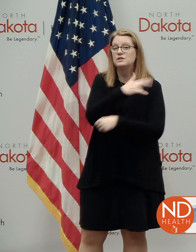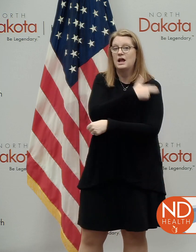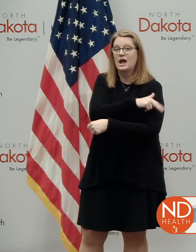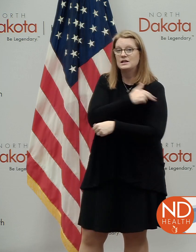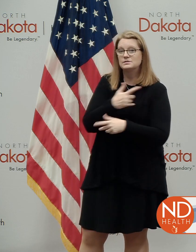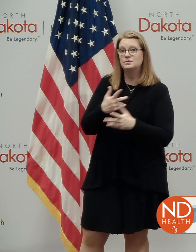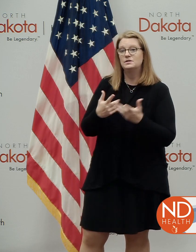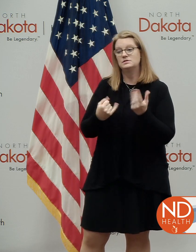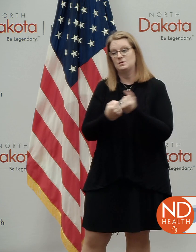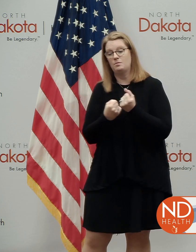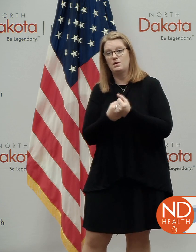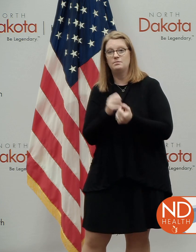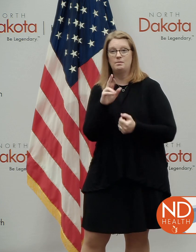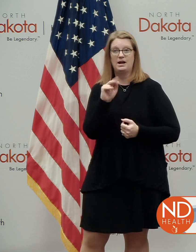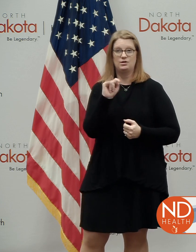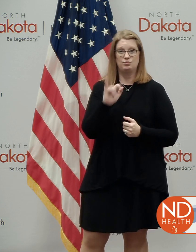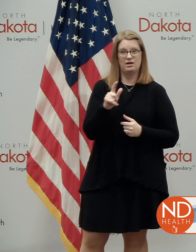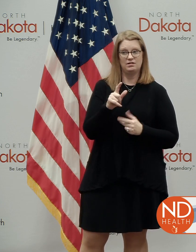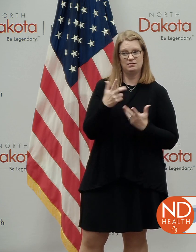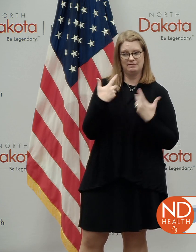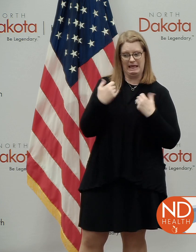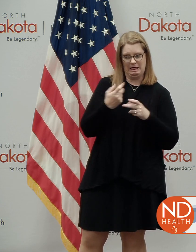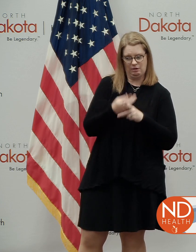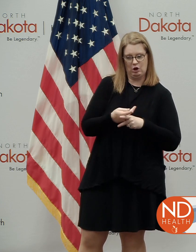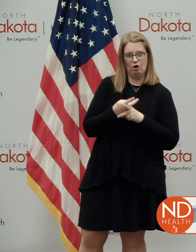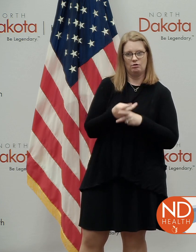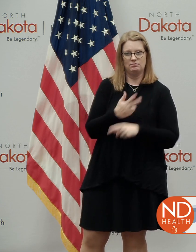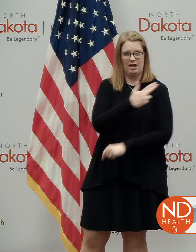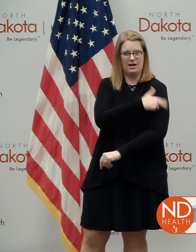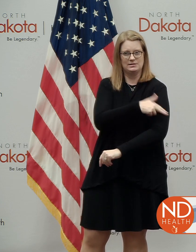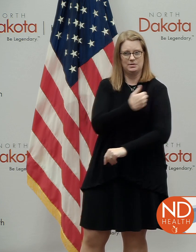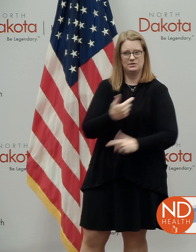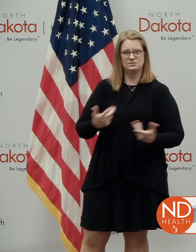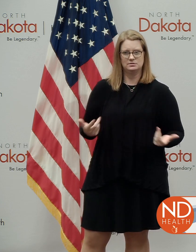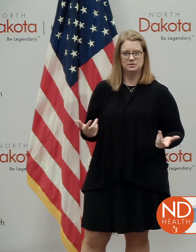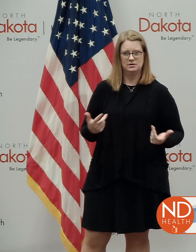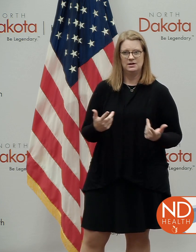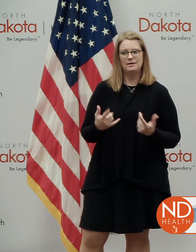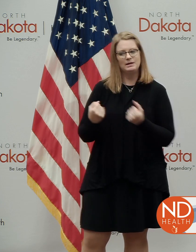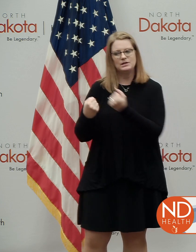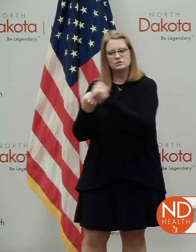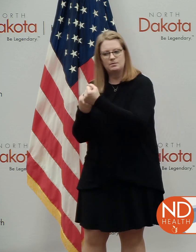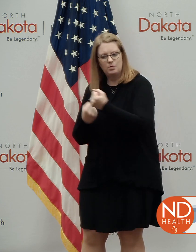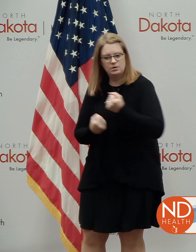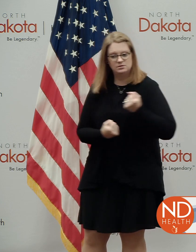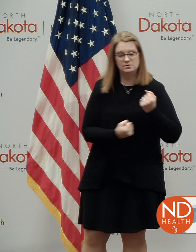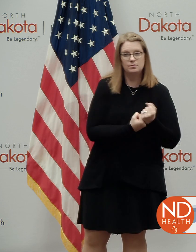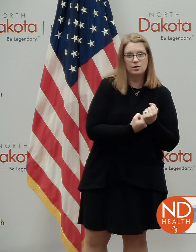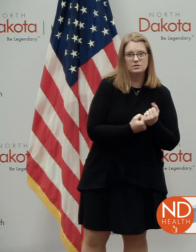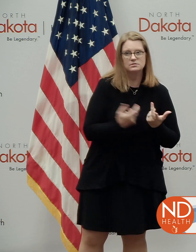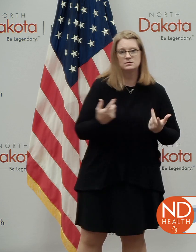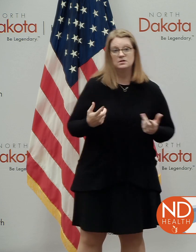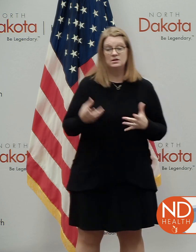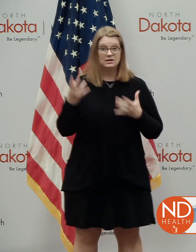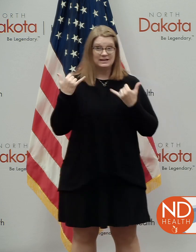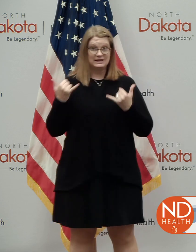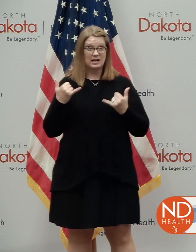by critical access hospitals. It's really a neat thing. In today's world, we can reach out to